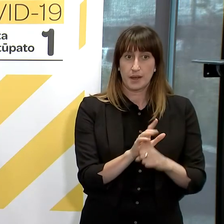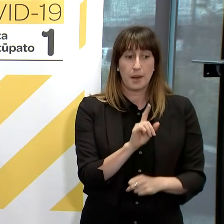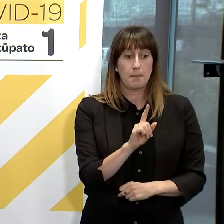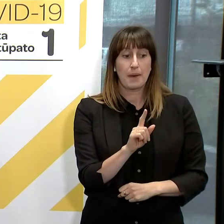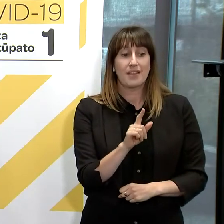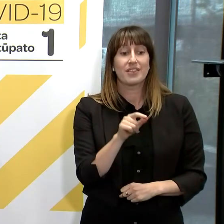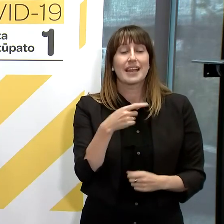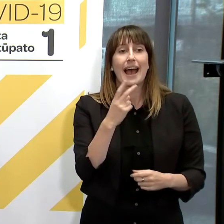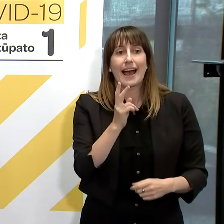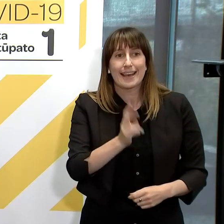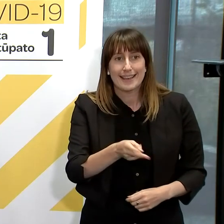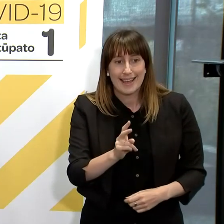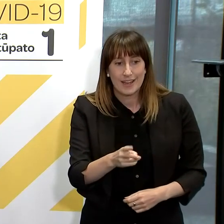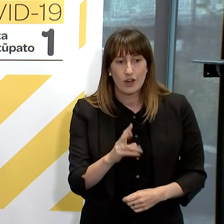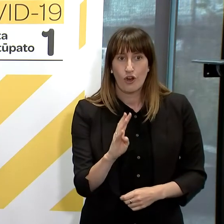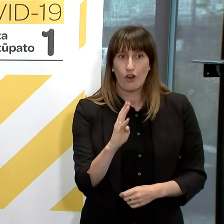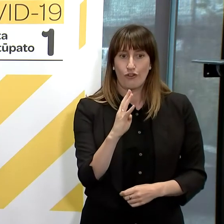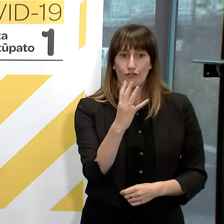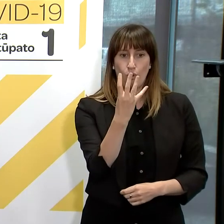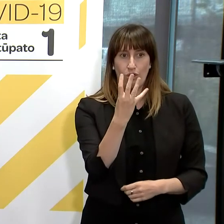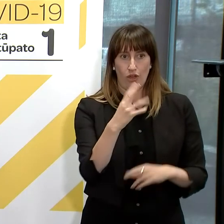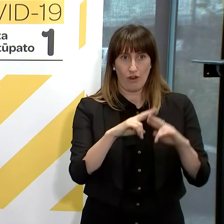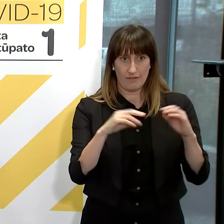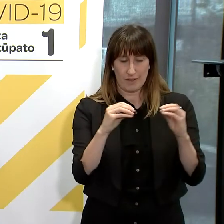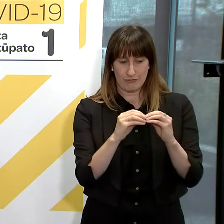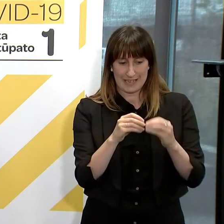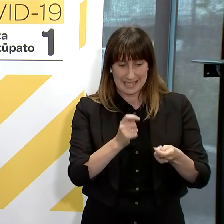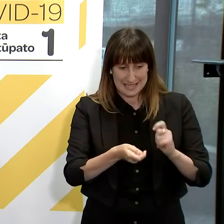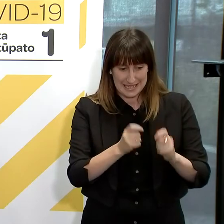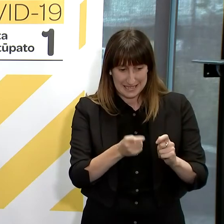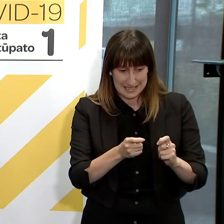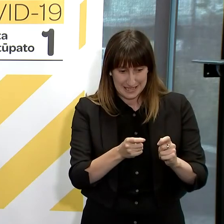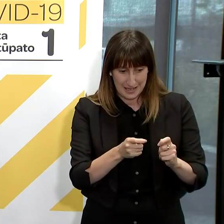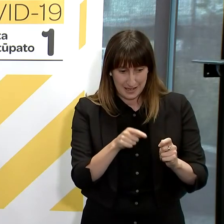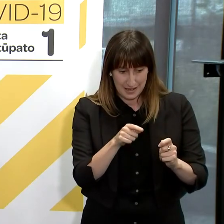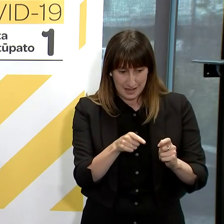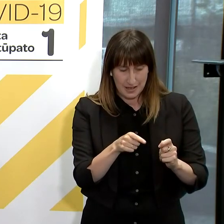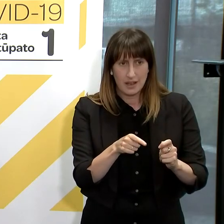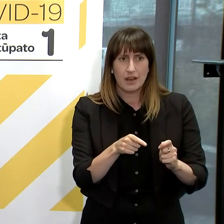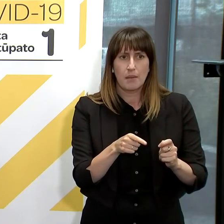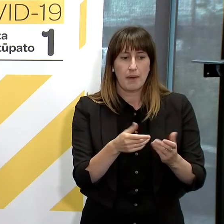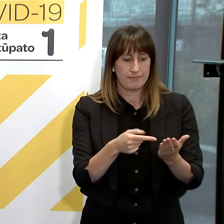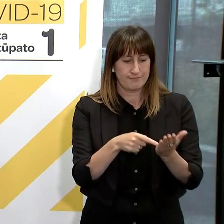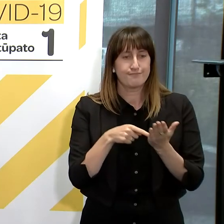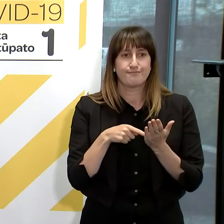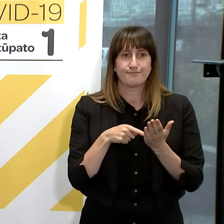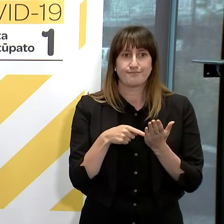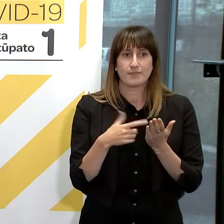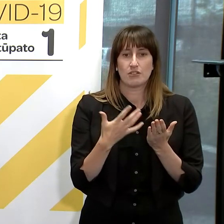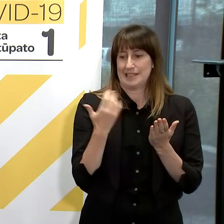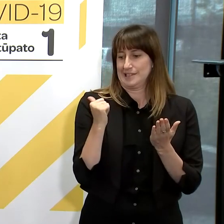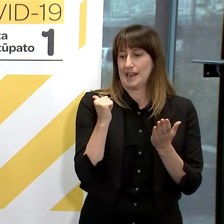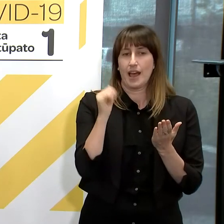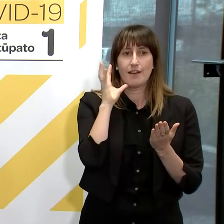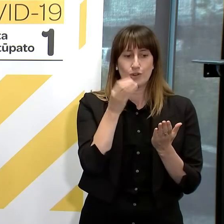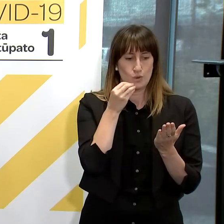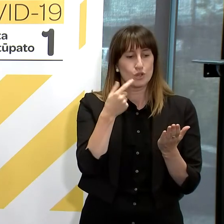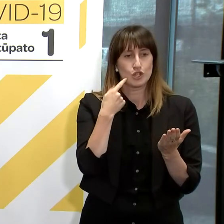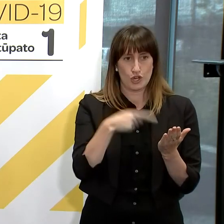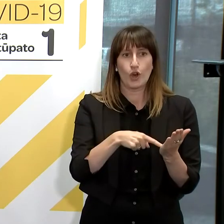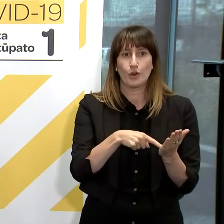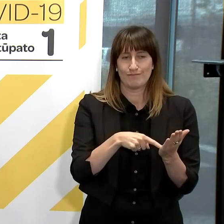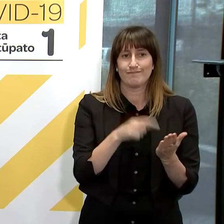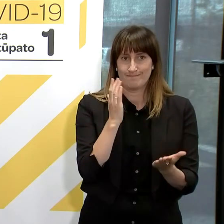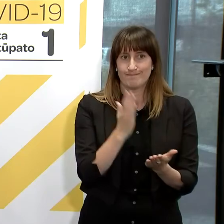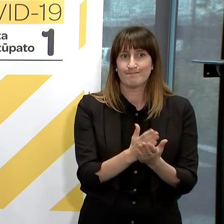had another test, and this came back positive yesterday afternoon. Early PCR results